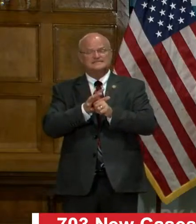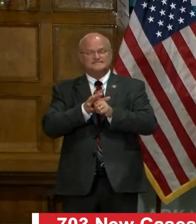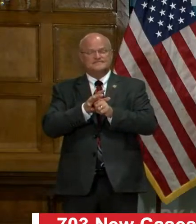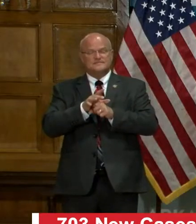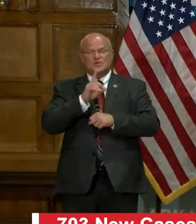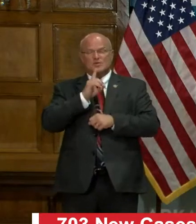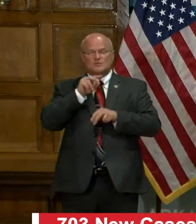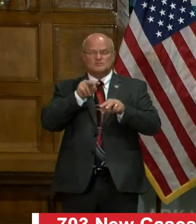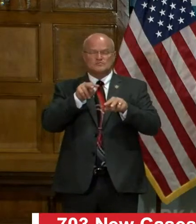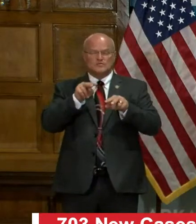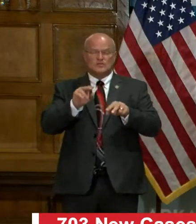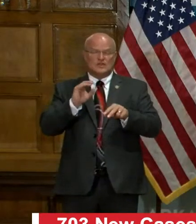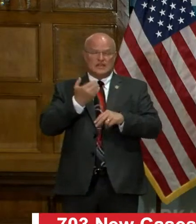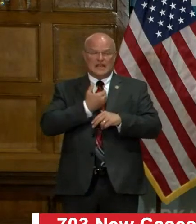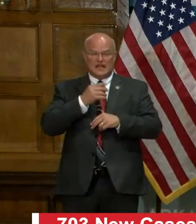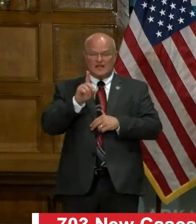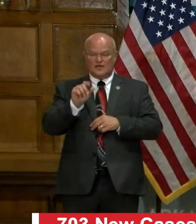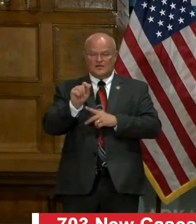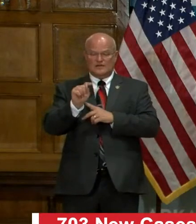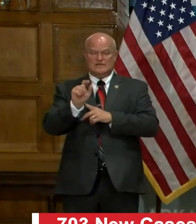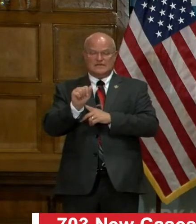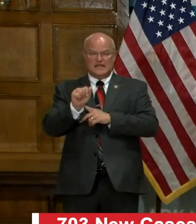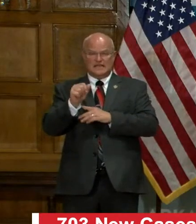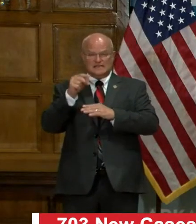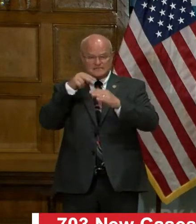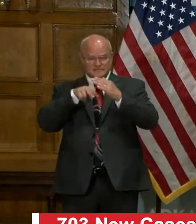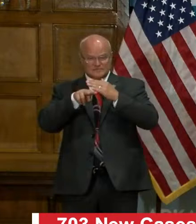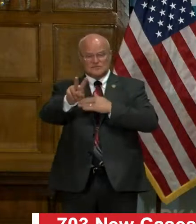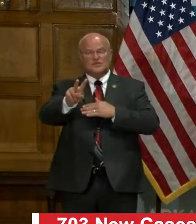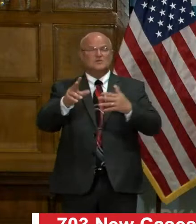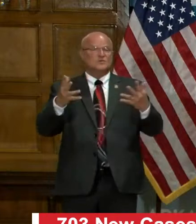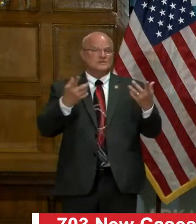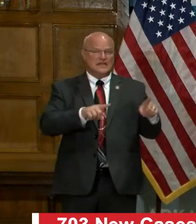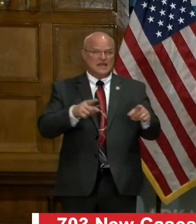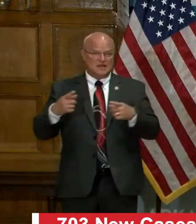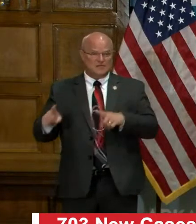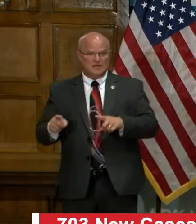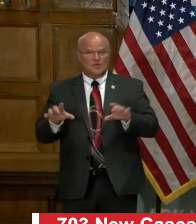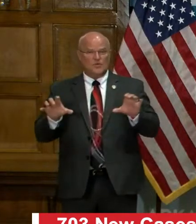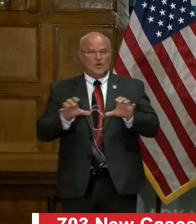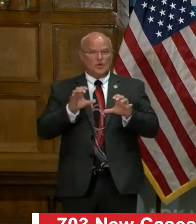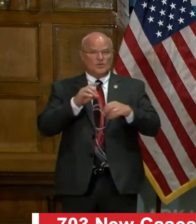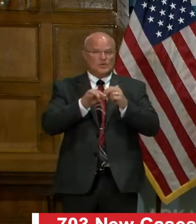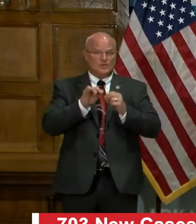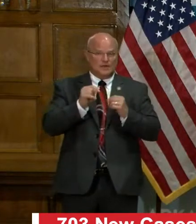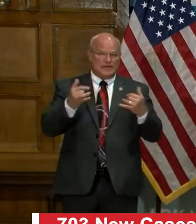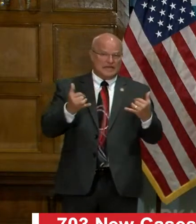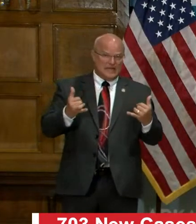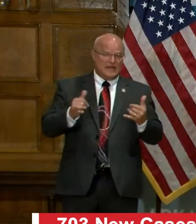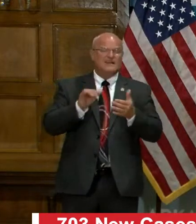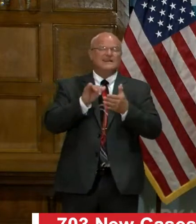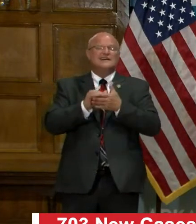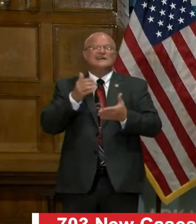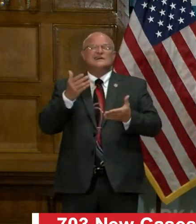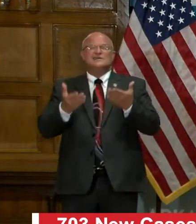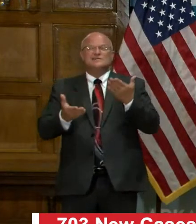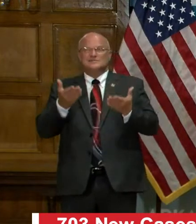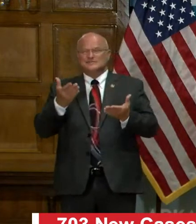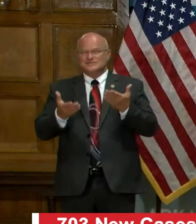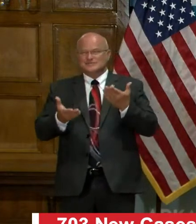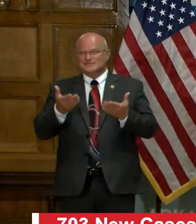to look at our data and see what's happening and what we're doing about it, and that's